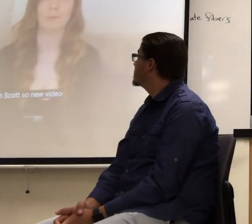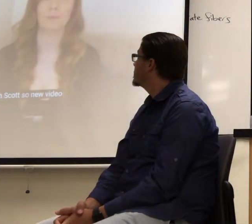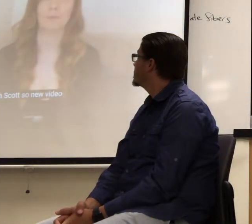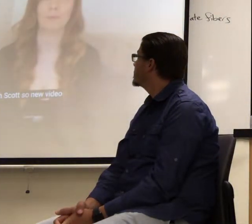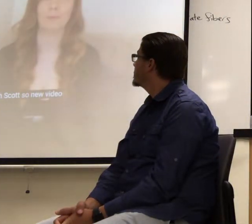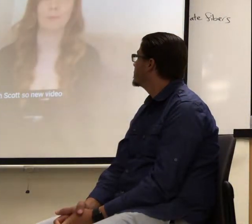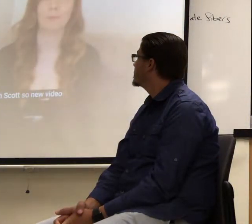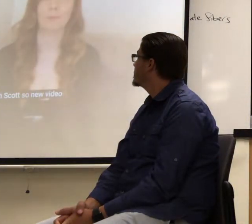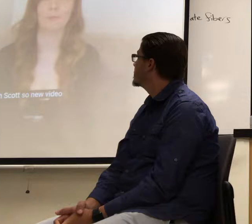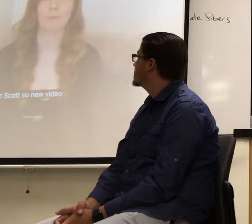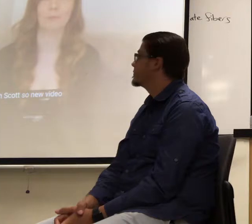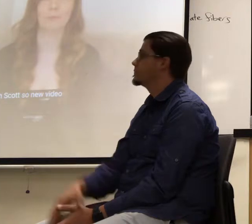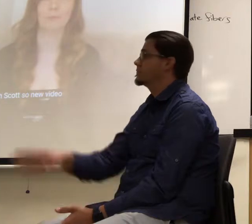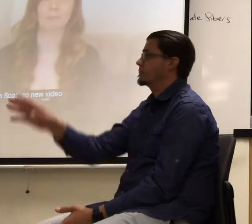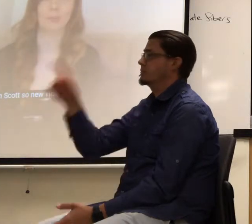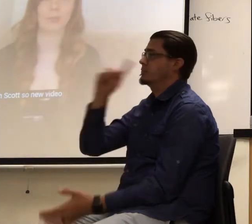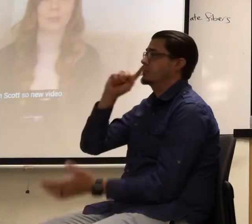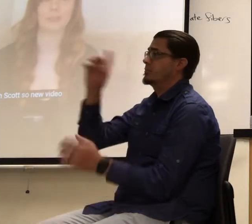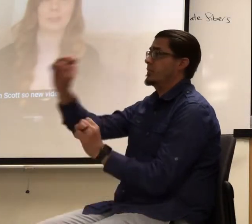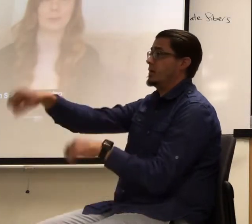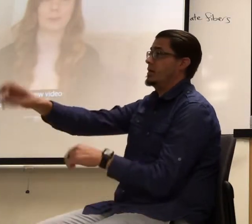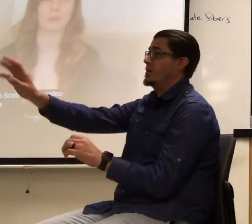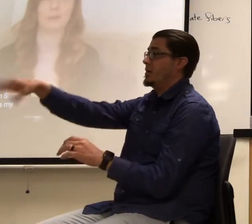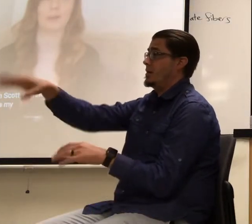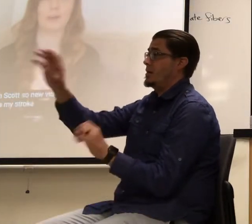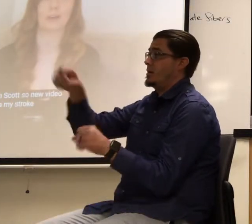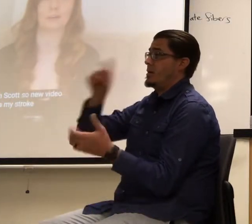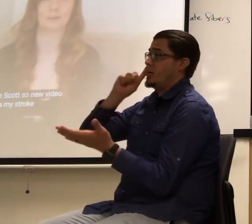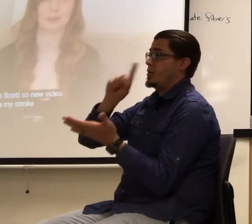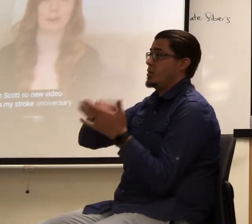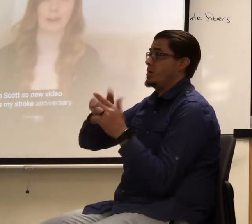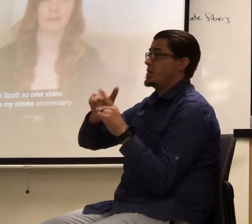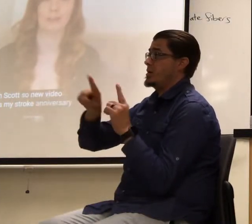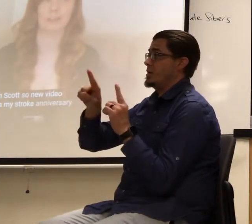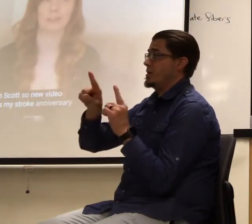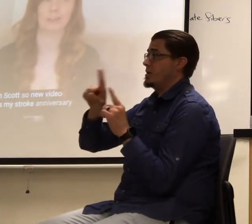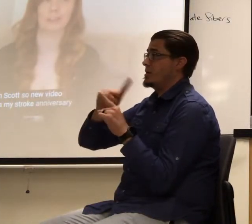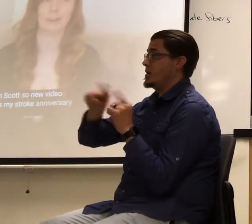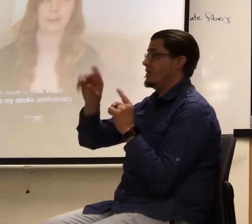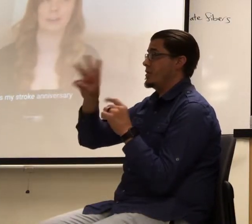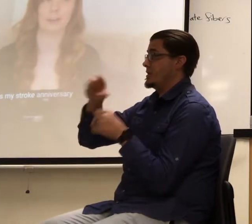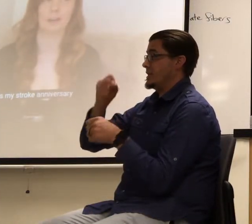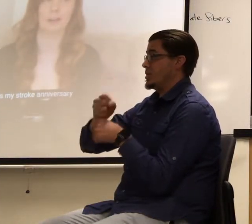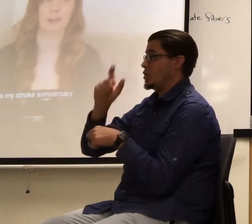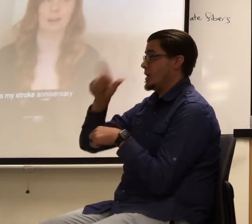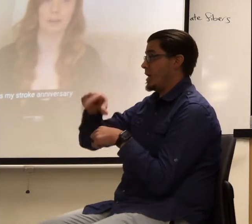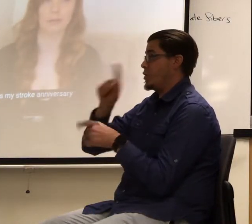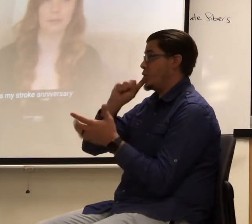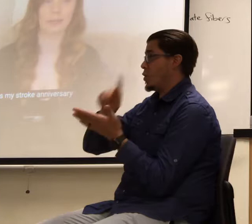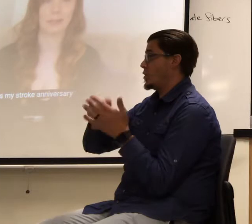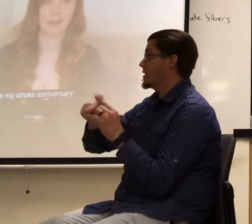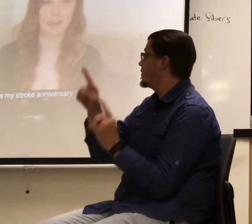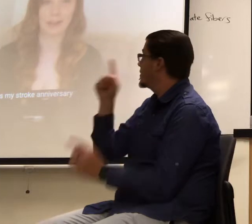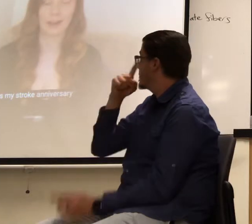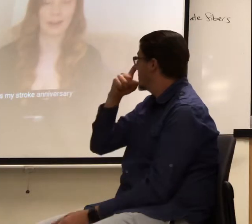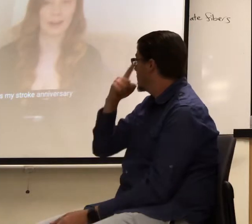So see if you notice a difference 6 years later as opposed to 1 year later. It was my stroke anniversary last